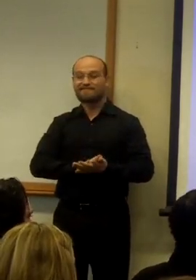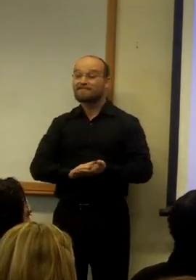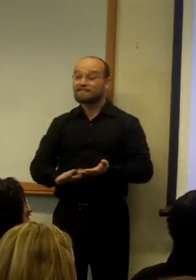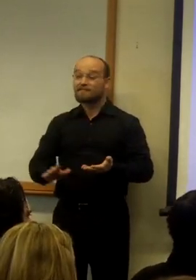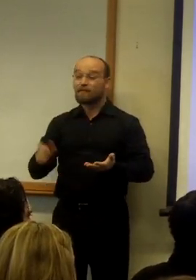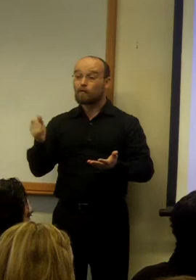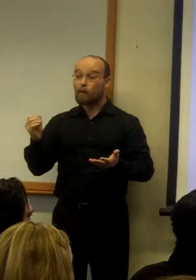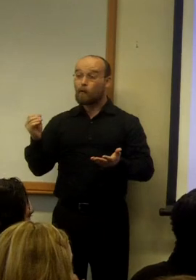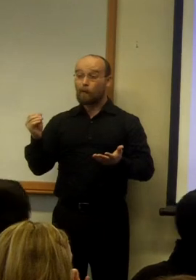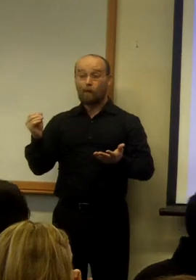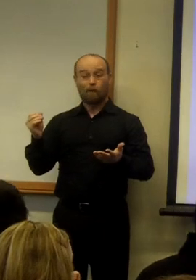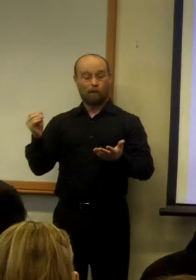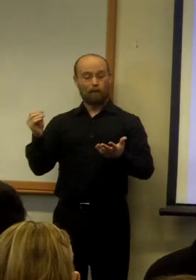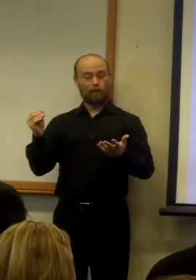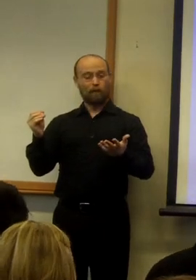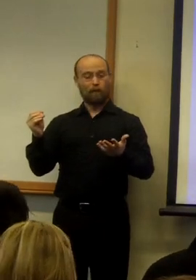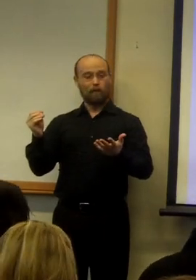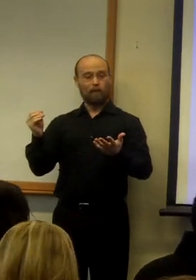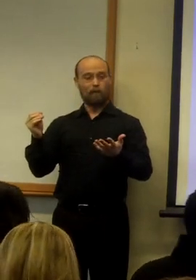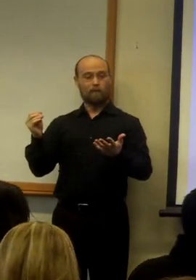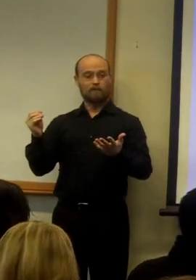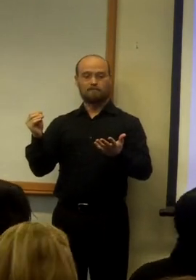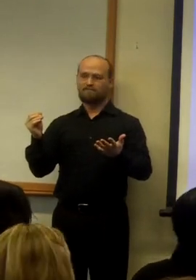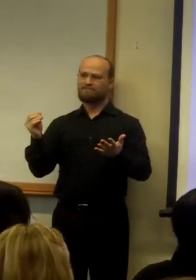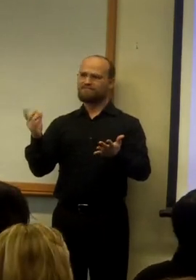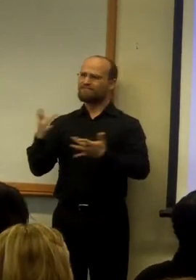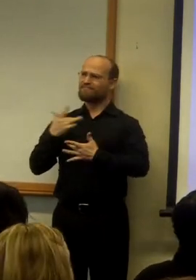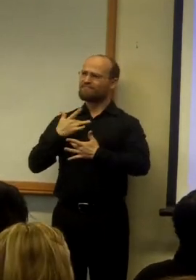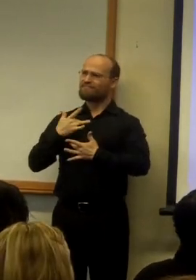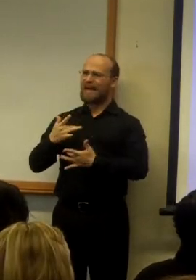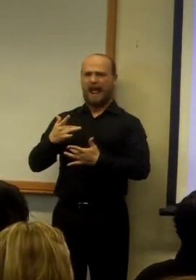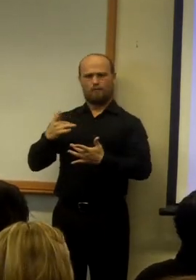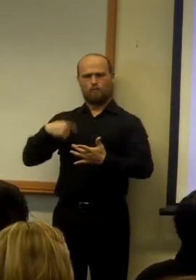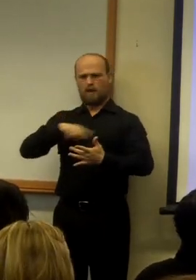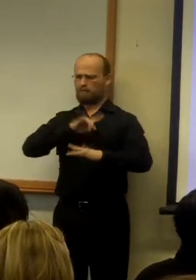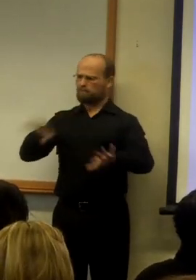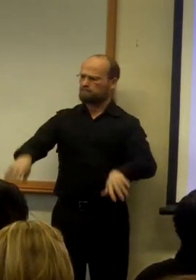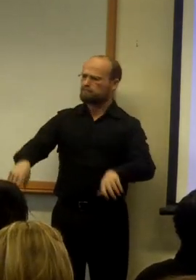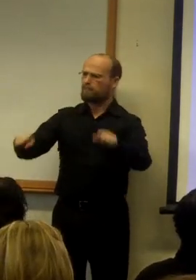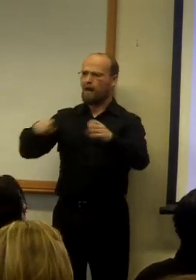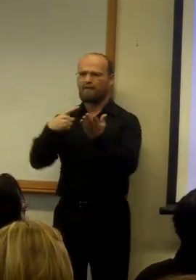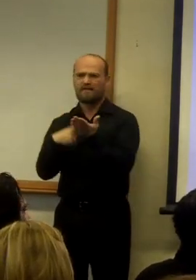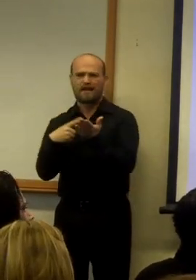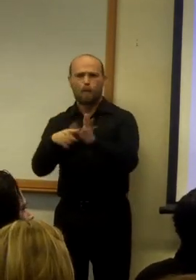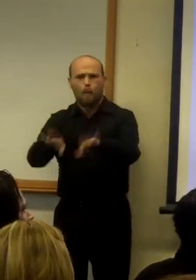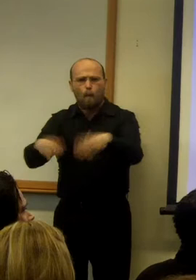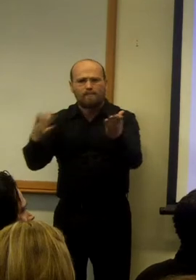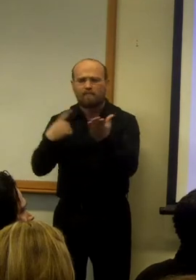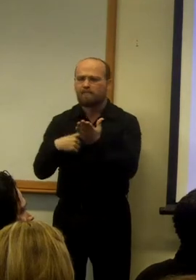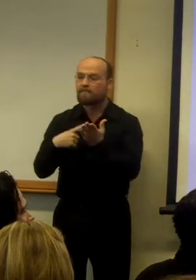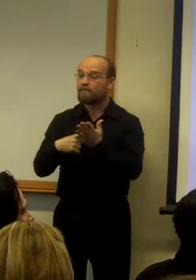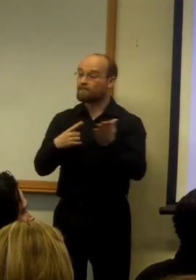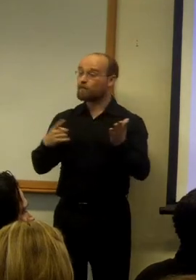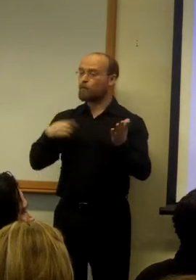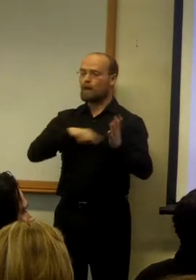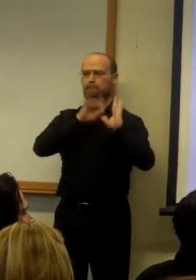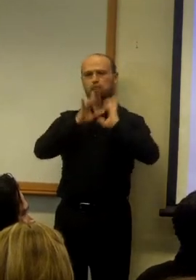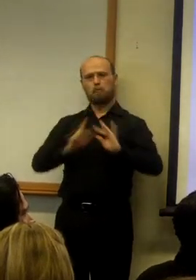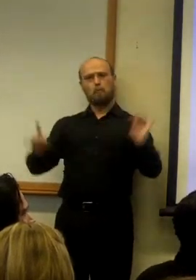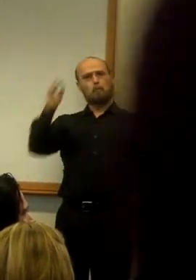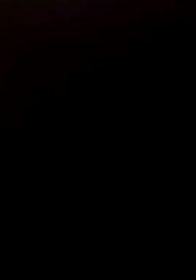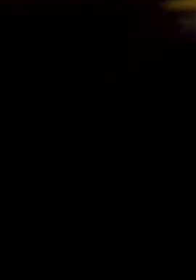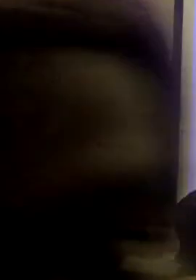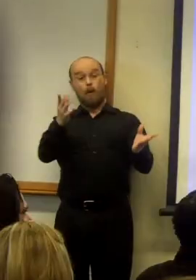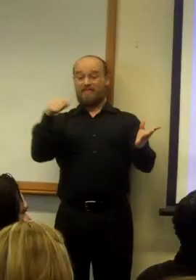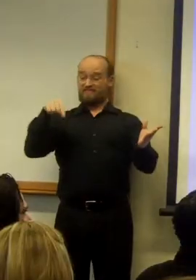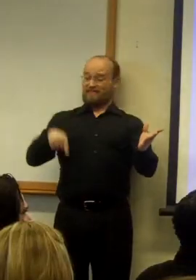So typically, on conversations such as this, there is a bit of a disclaimer, basically telling you that the subject matter might get uncomfortable,